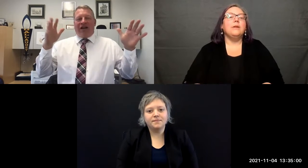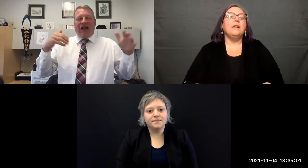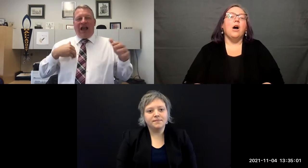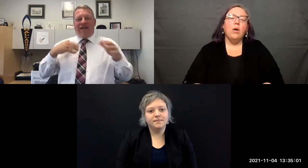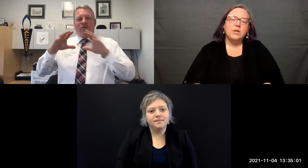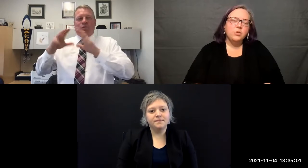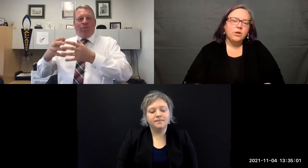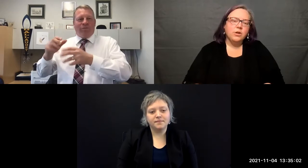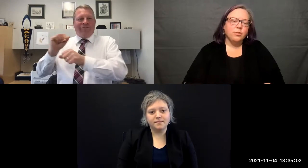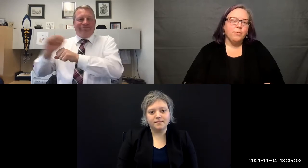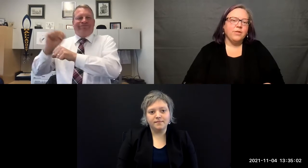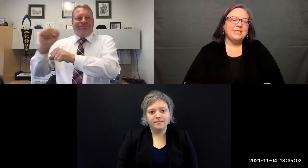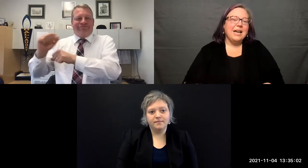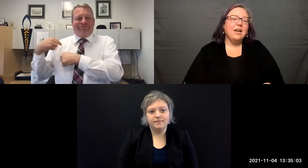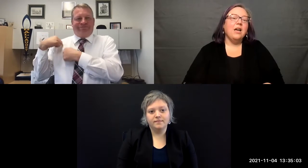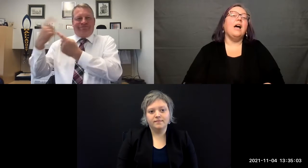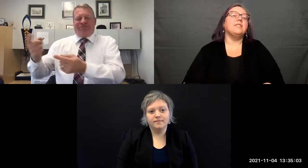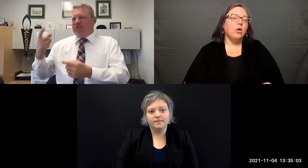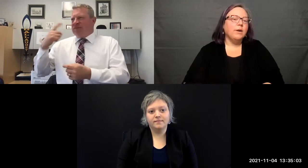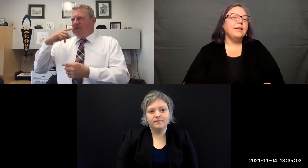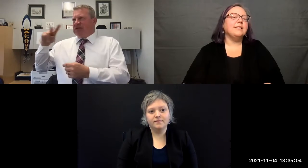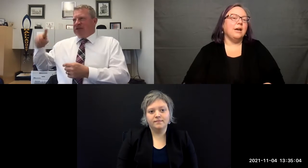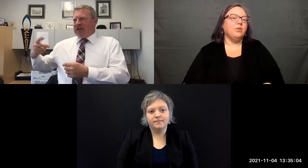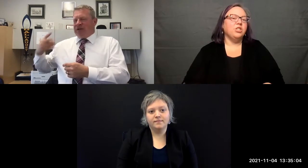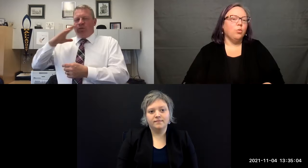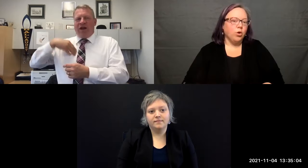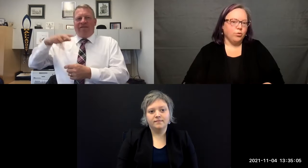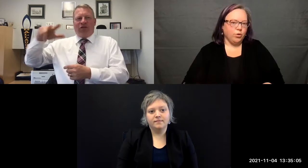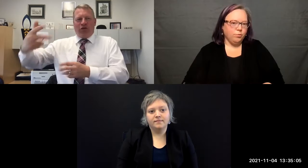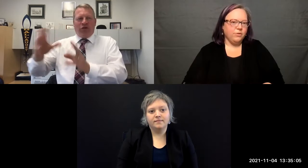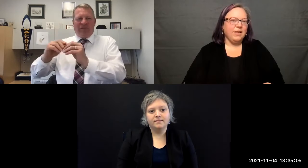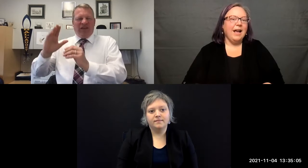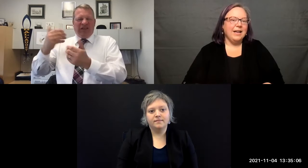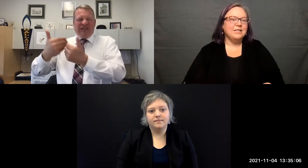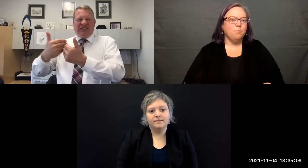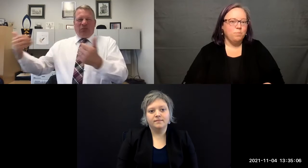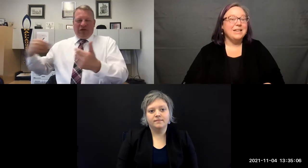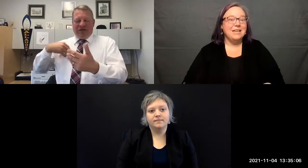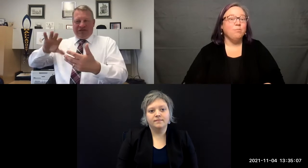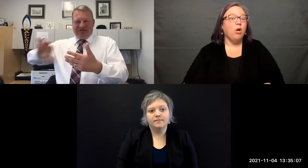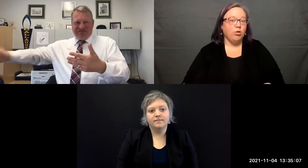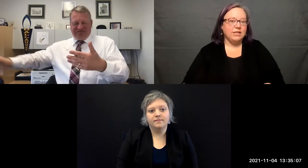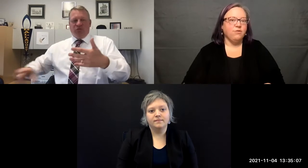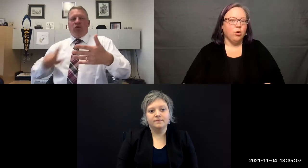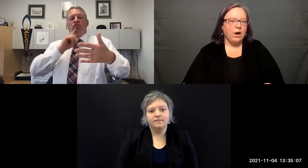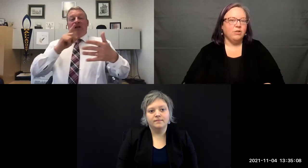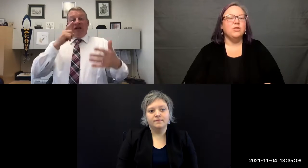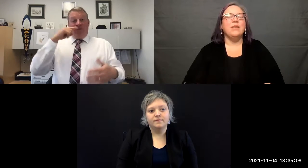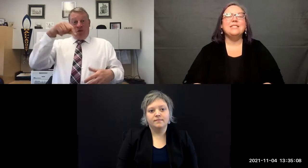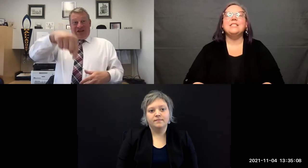Now, I want you all to remember that data has already established a work group that has been in progress for a while. So that's